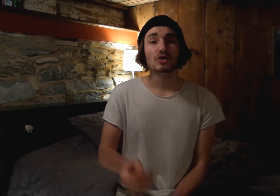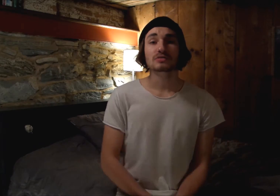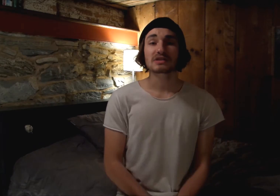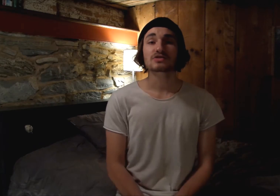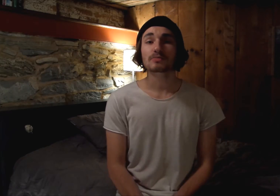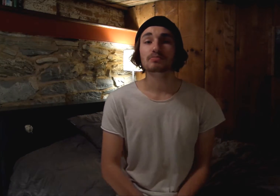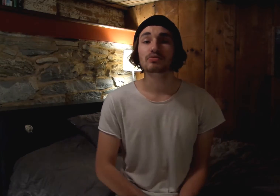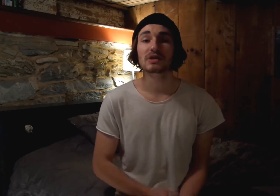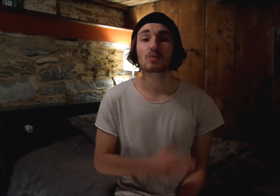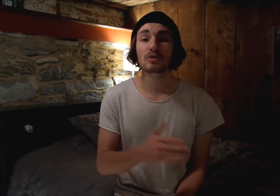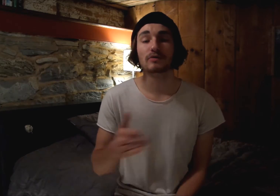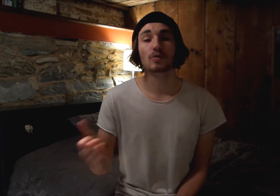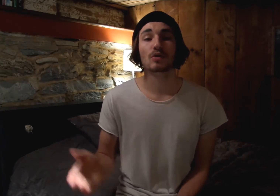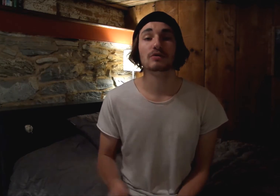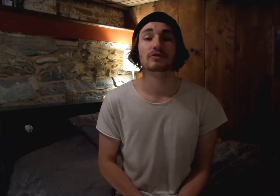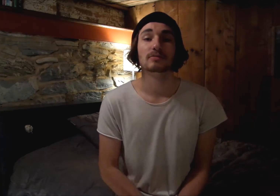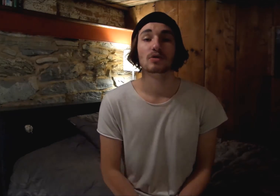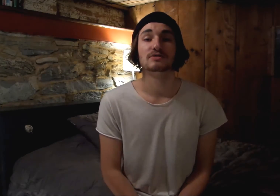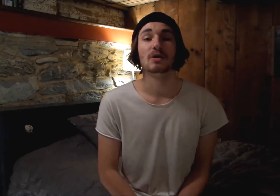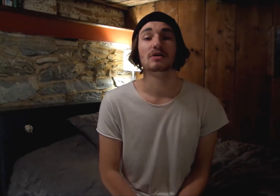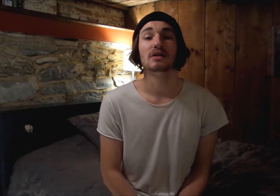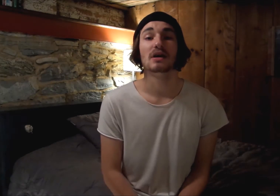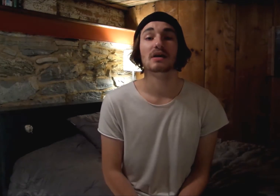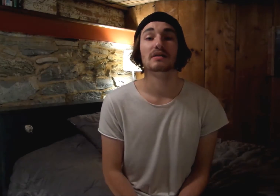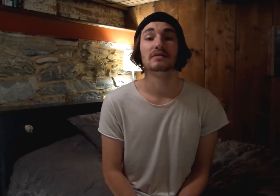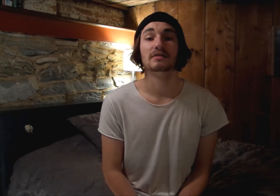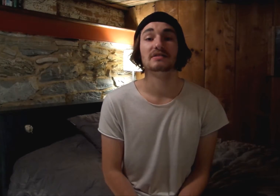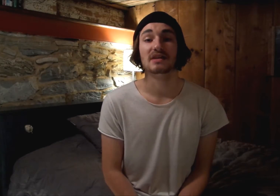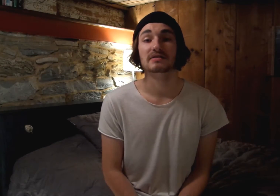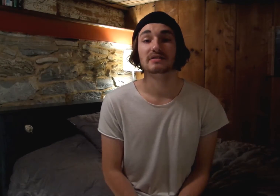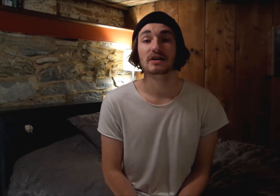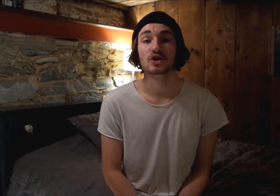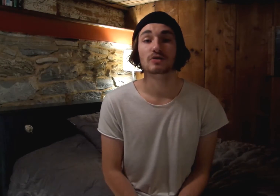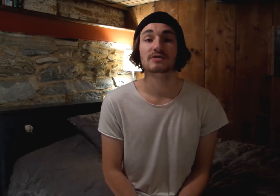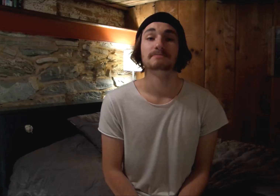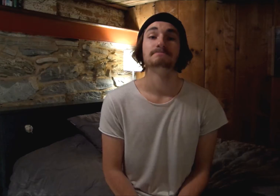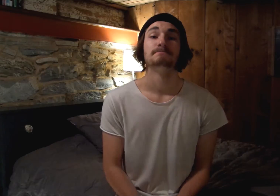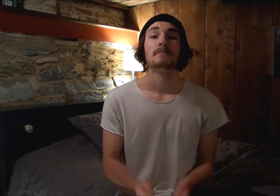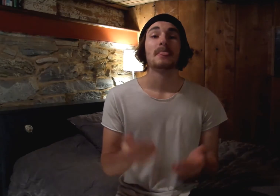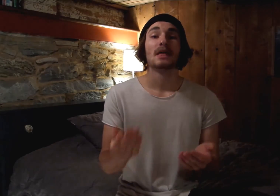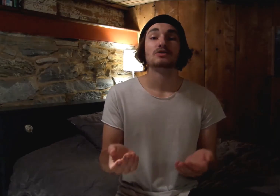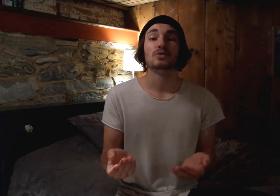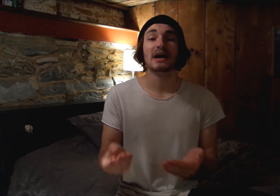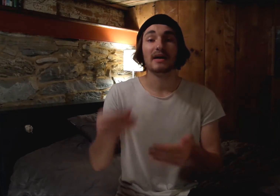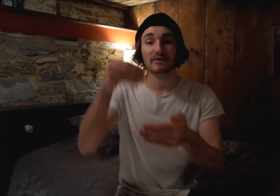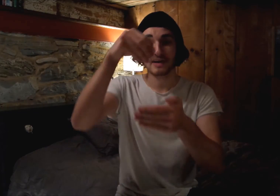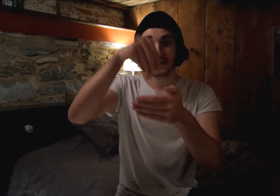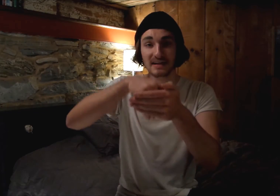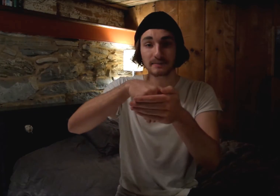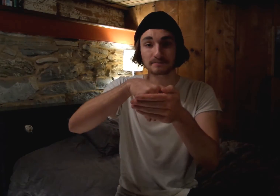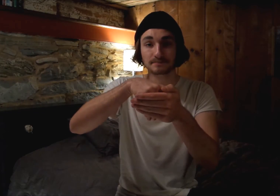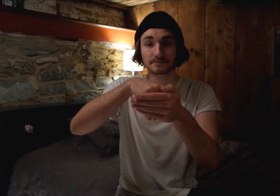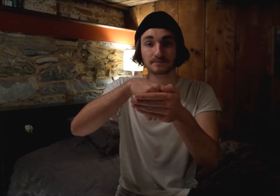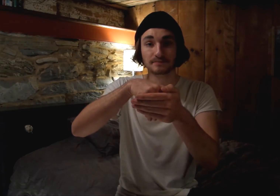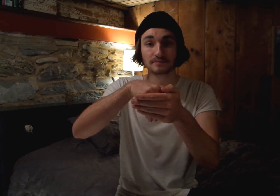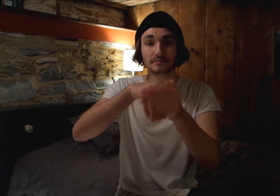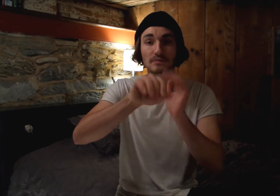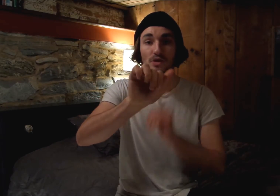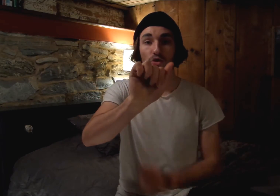So these are pretty word for word for the most part, the signs that I chose. So we have in